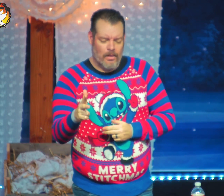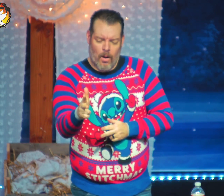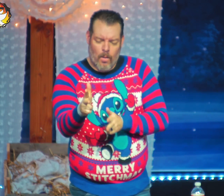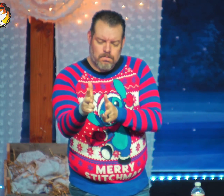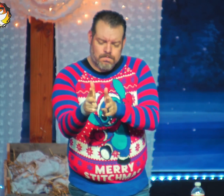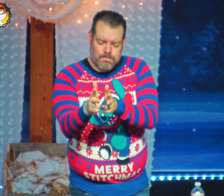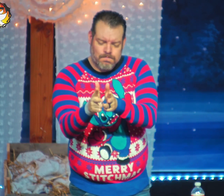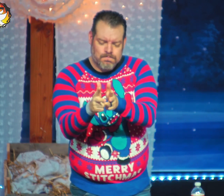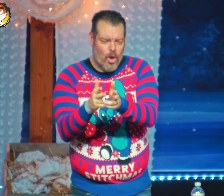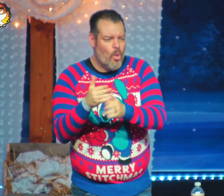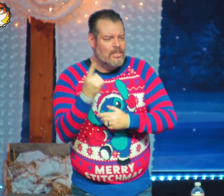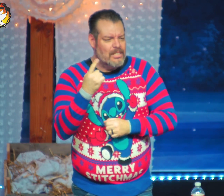What's wrong with you?